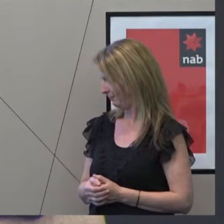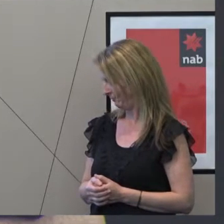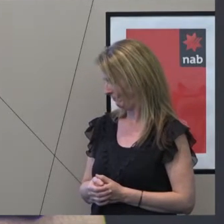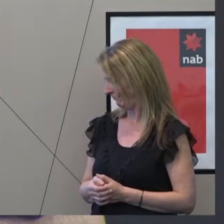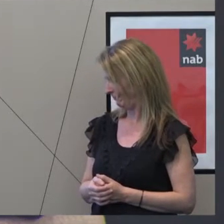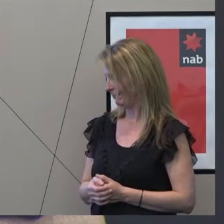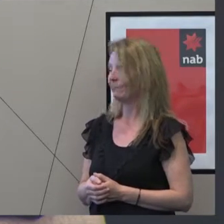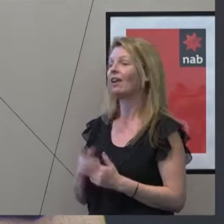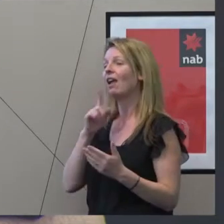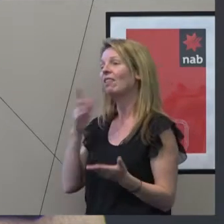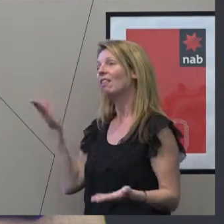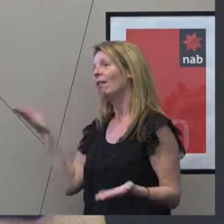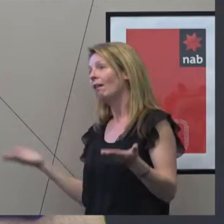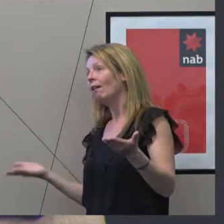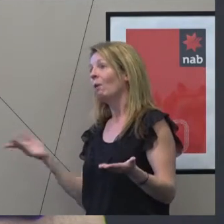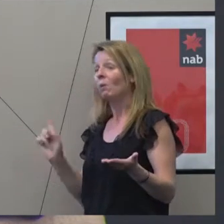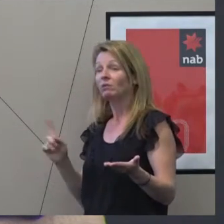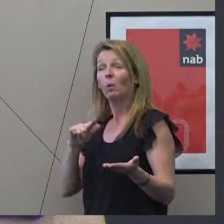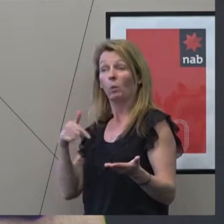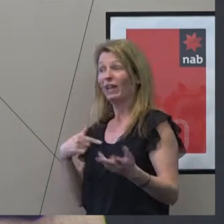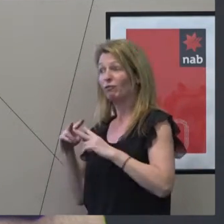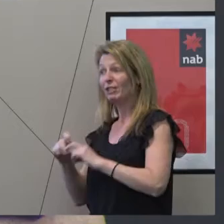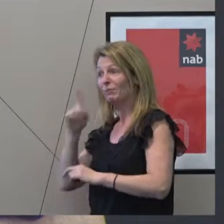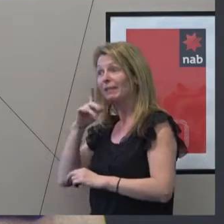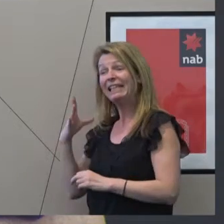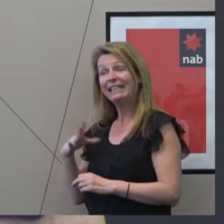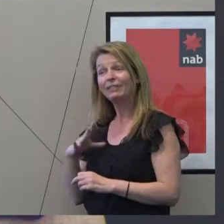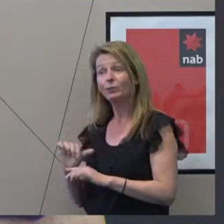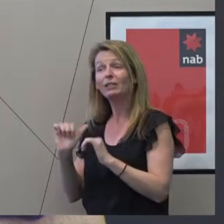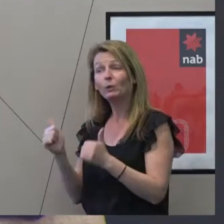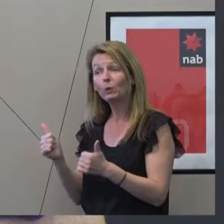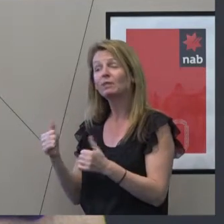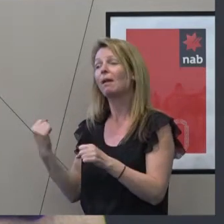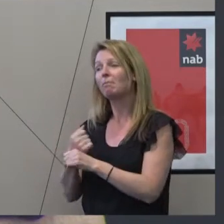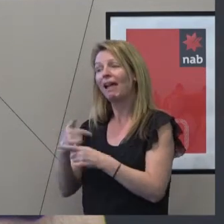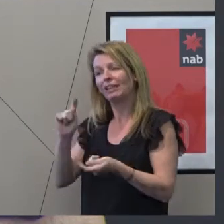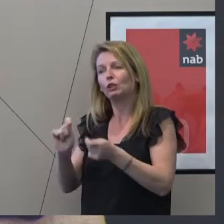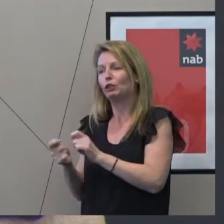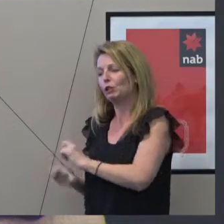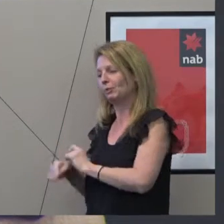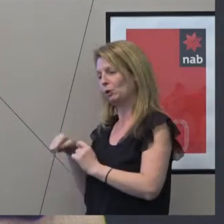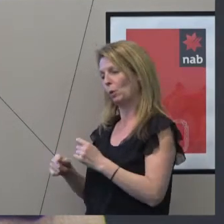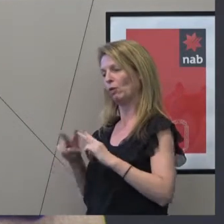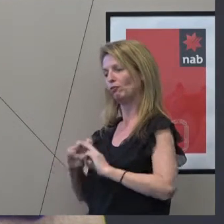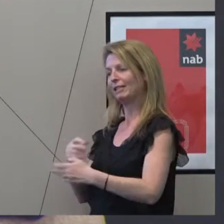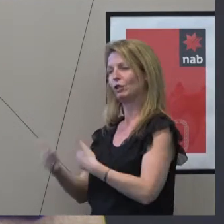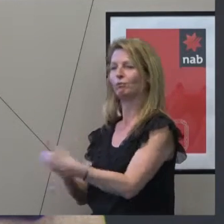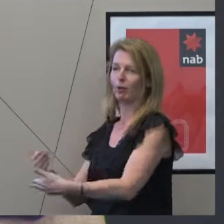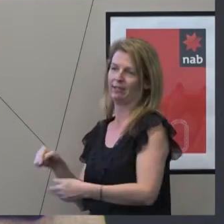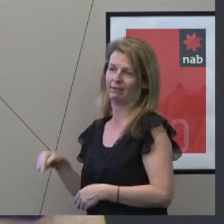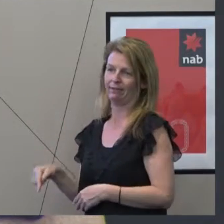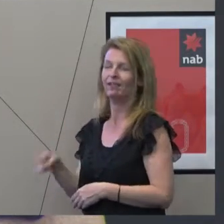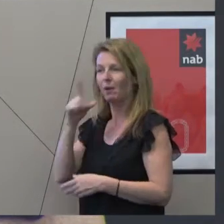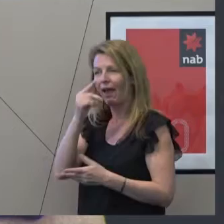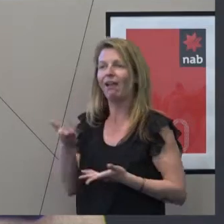And the counterpoint to that is we as researchers need to be good at making reasonable adjustment to the research process to